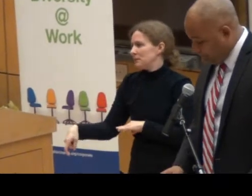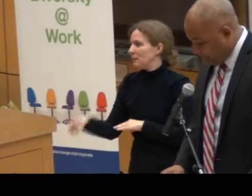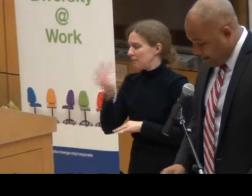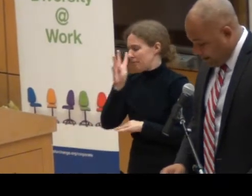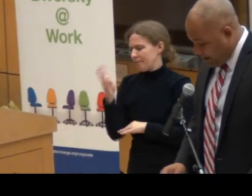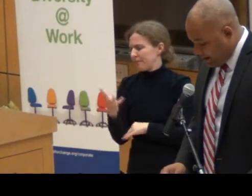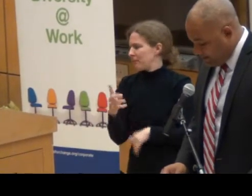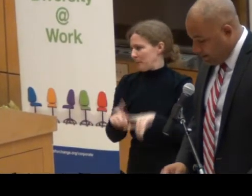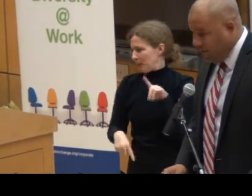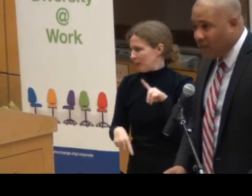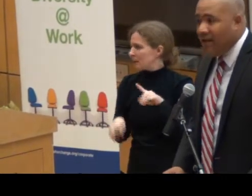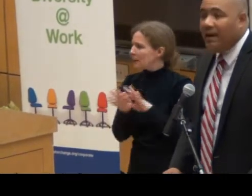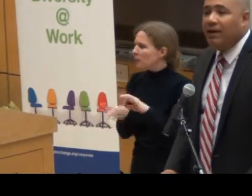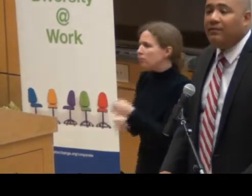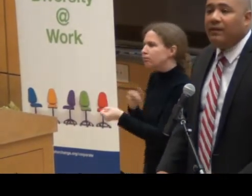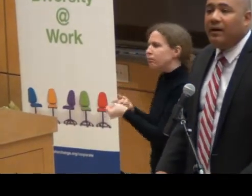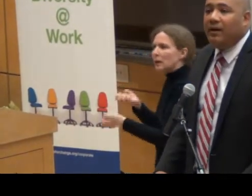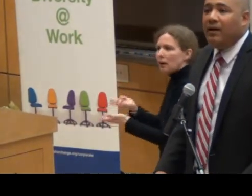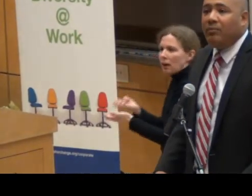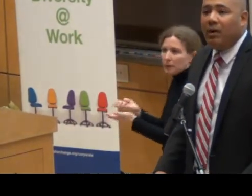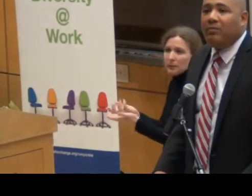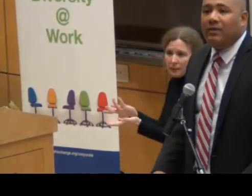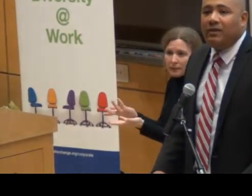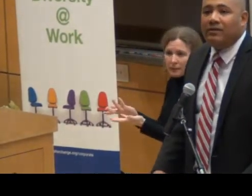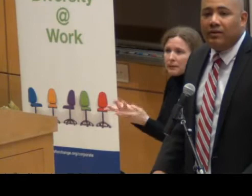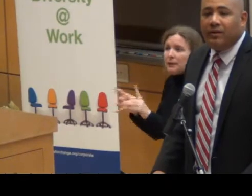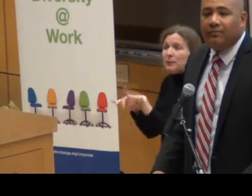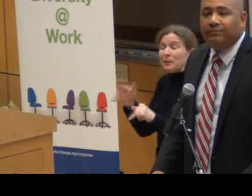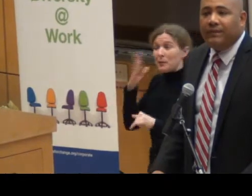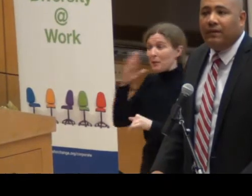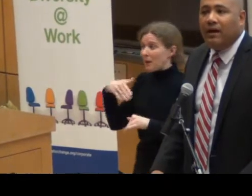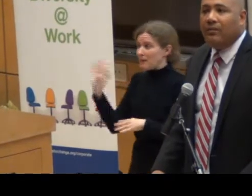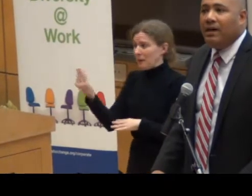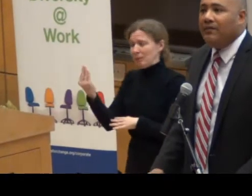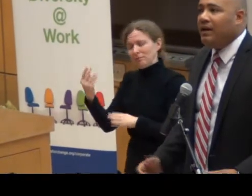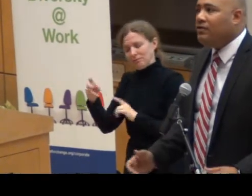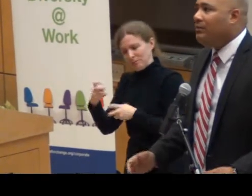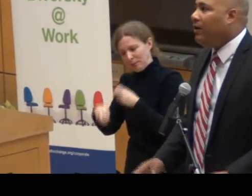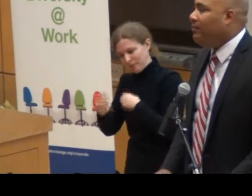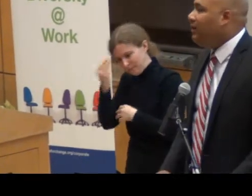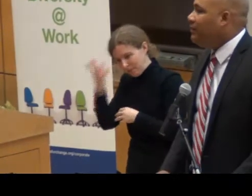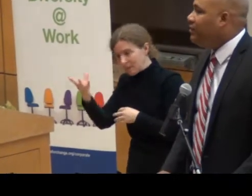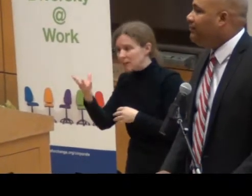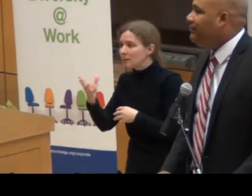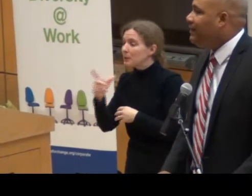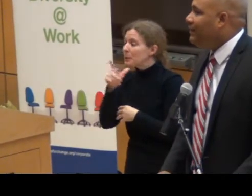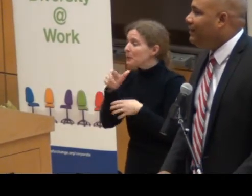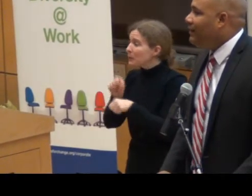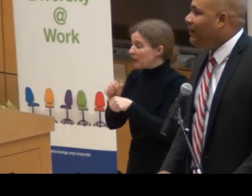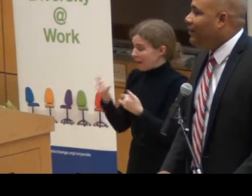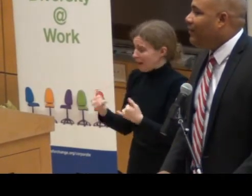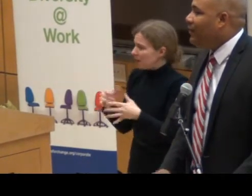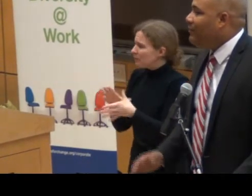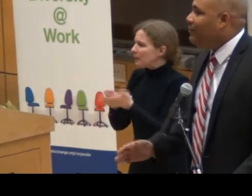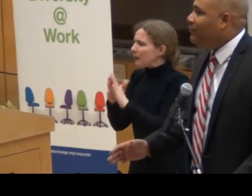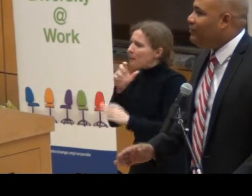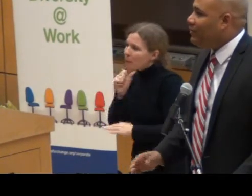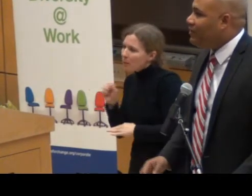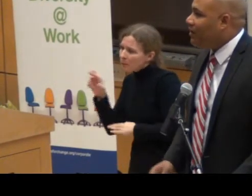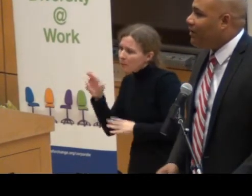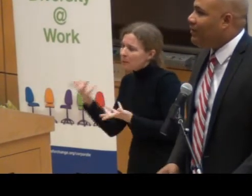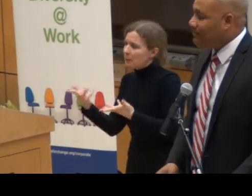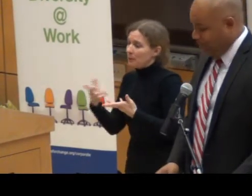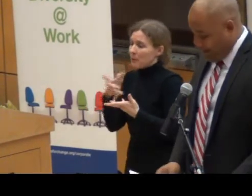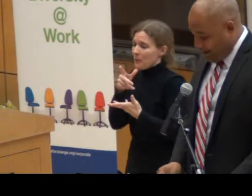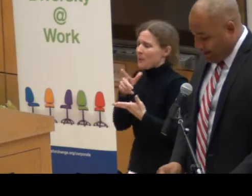economy. And we have a problem in Ontario. We have an aging population. Our baby boomers